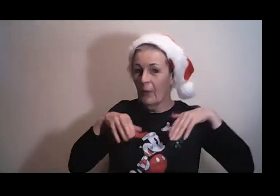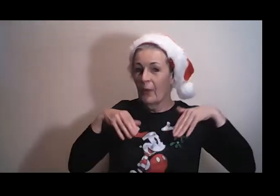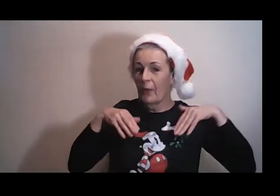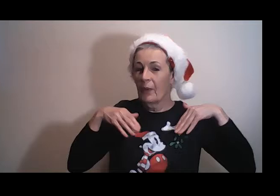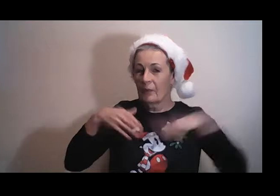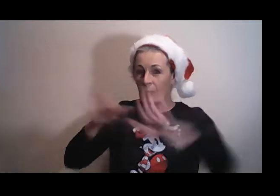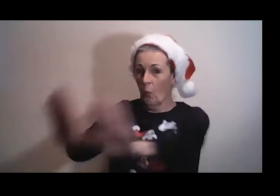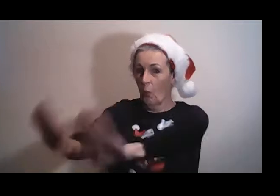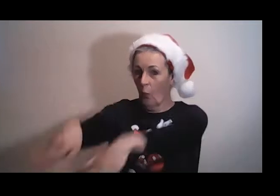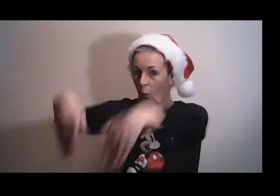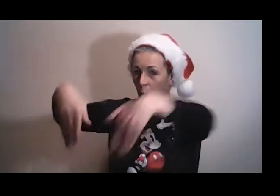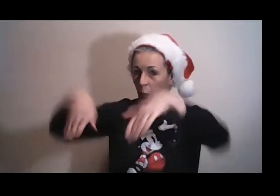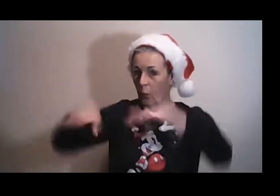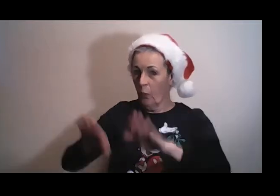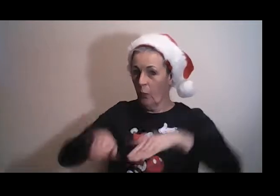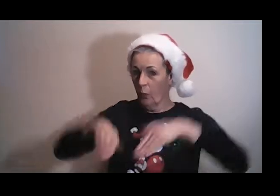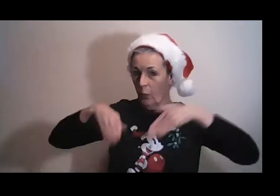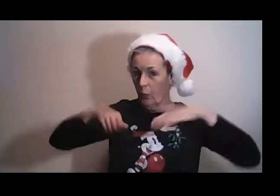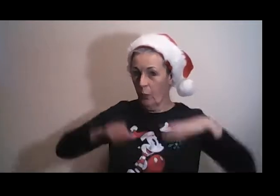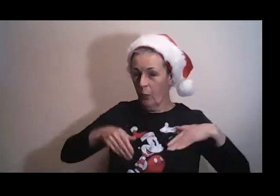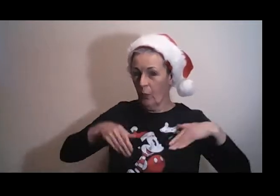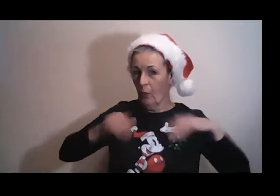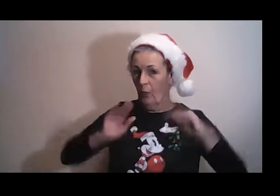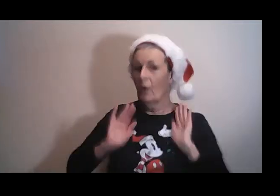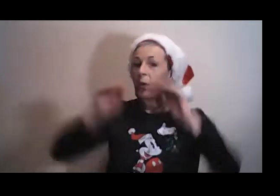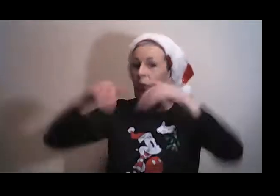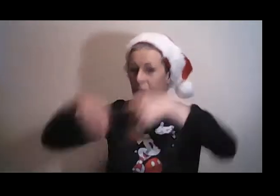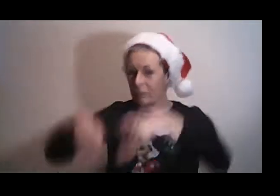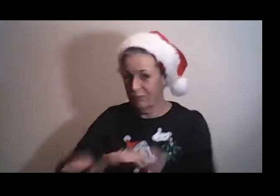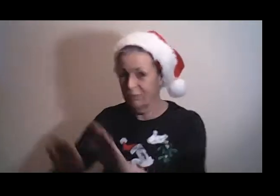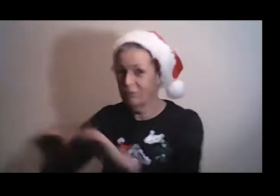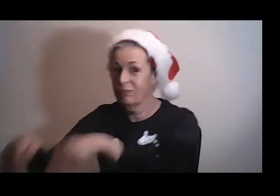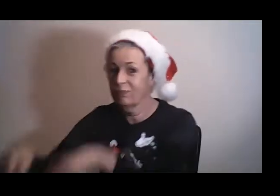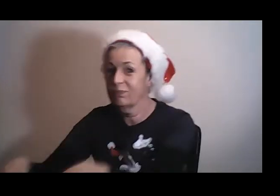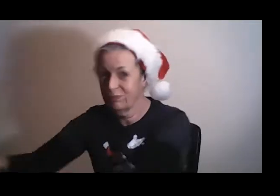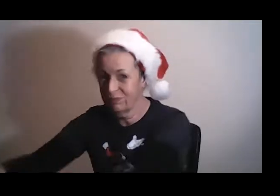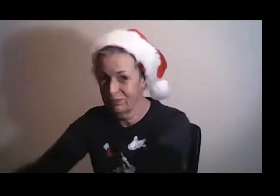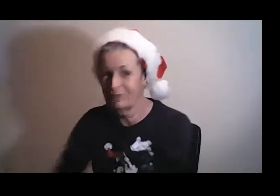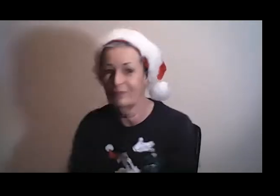the beach, and then it rolls forward.